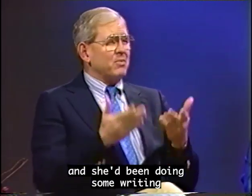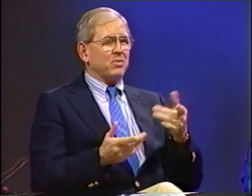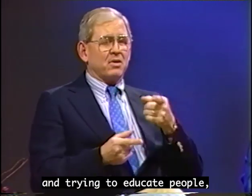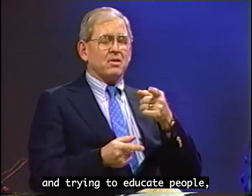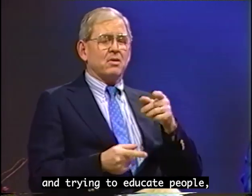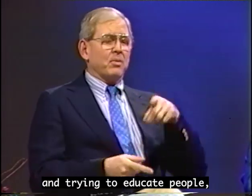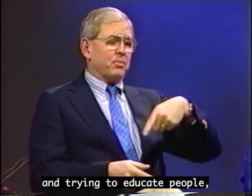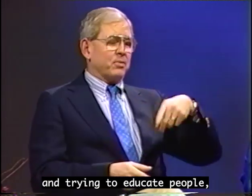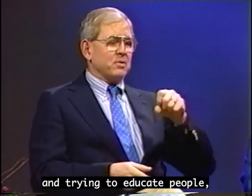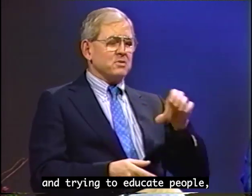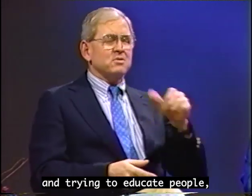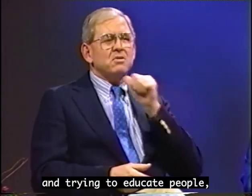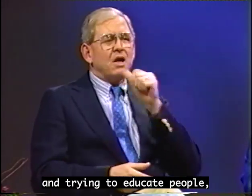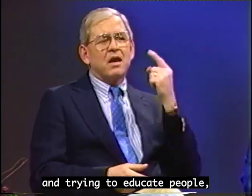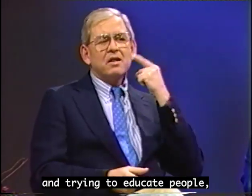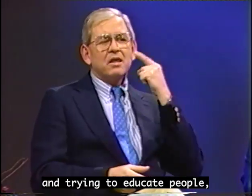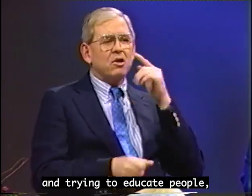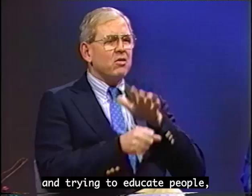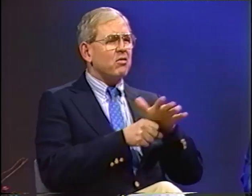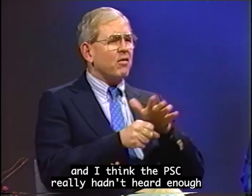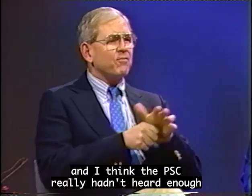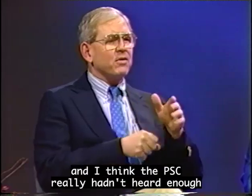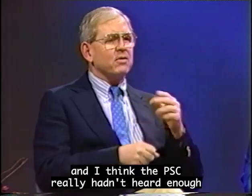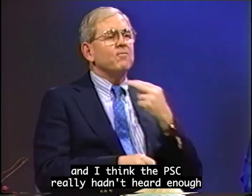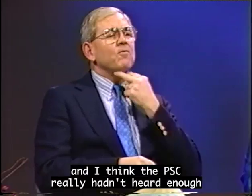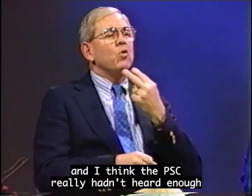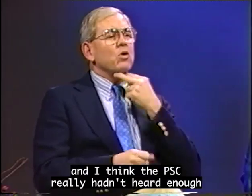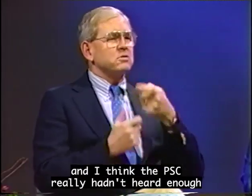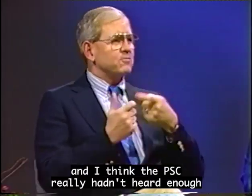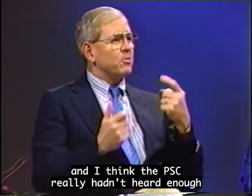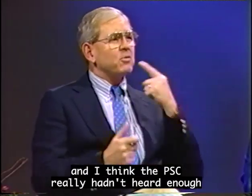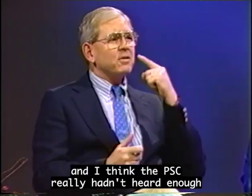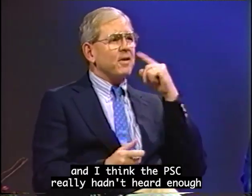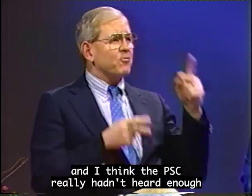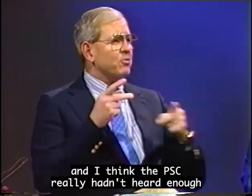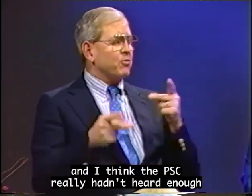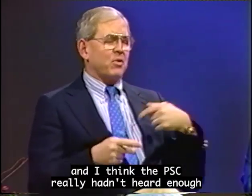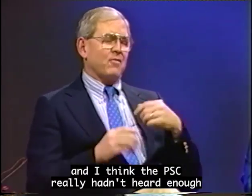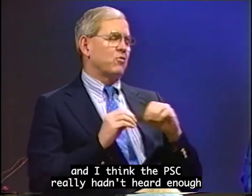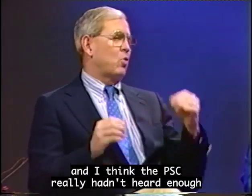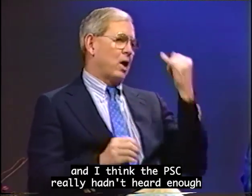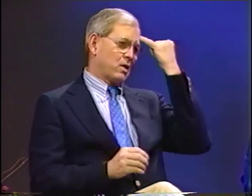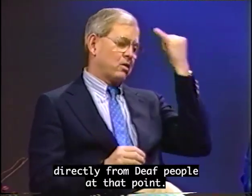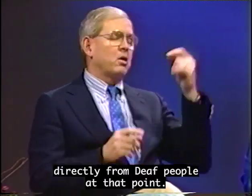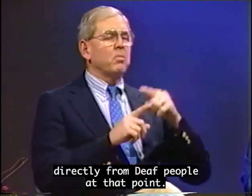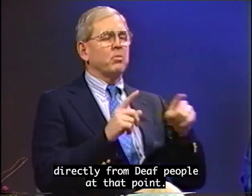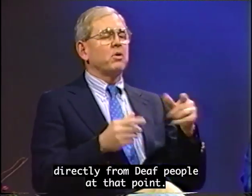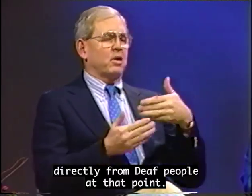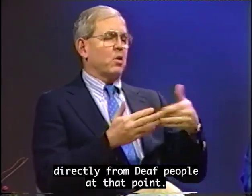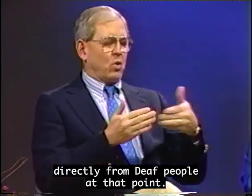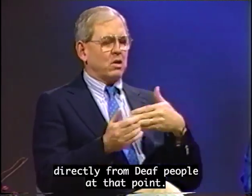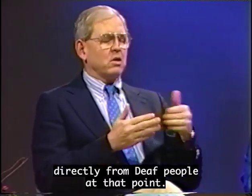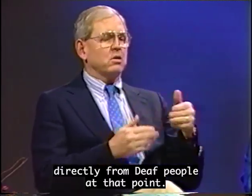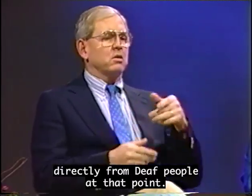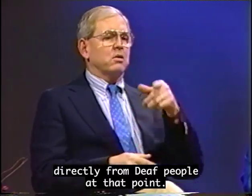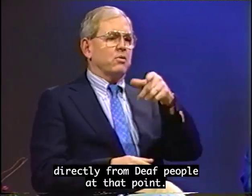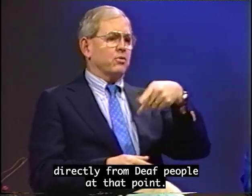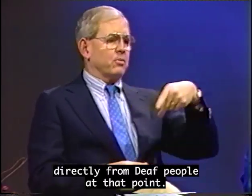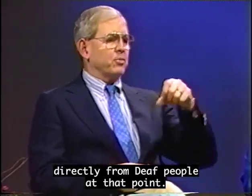some writing and trying to educate people. And I think the PSC really hadn't heard enough directly from deaf people